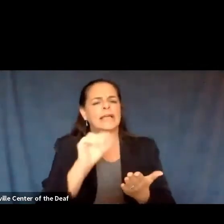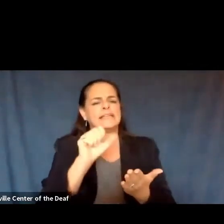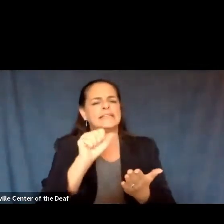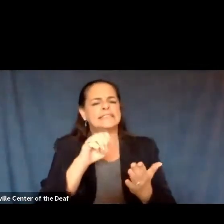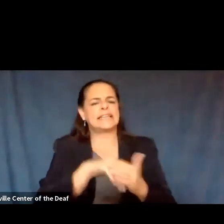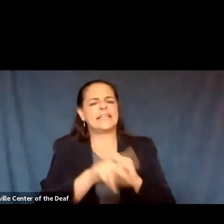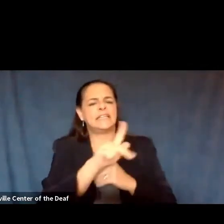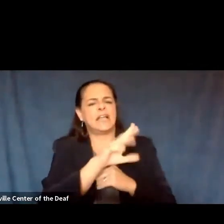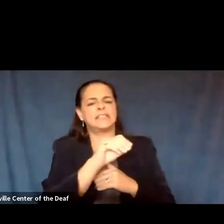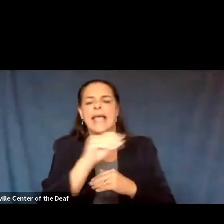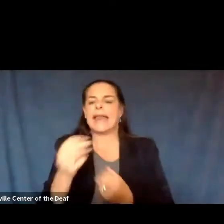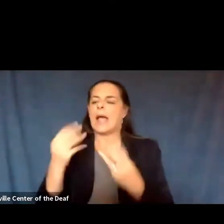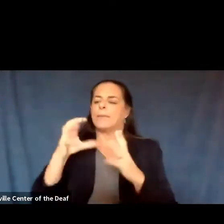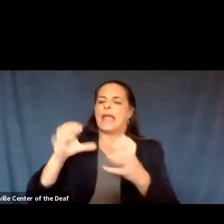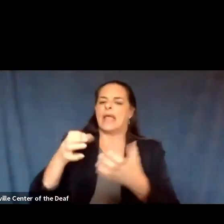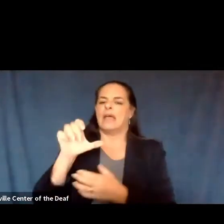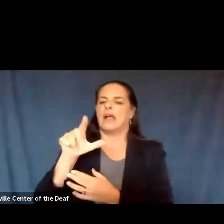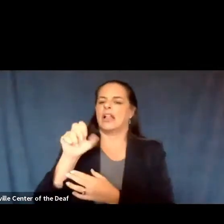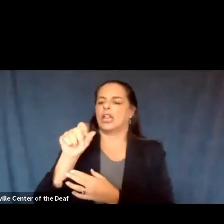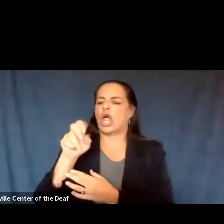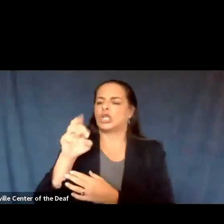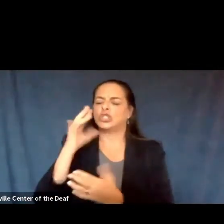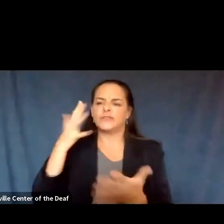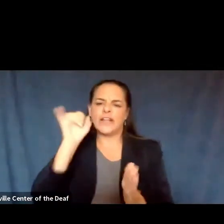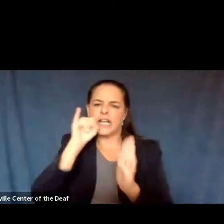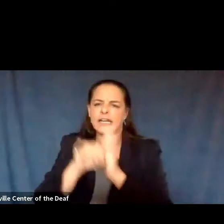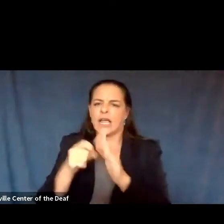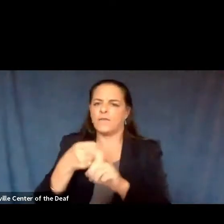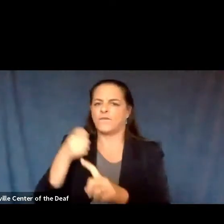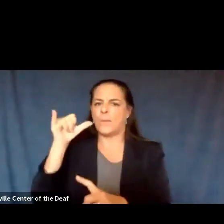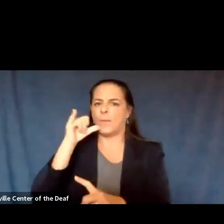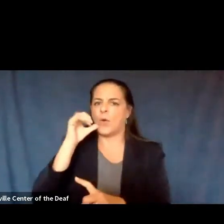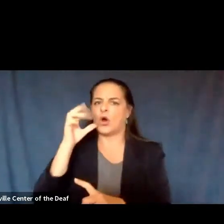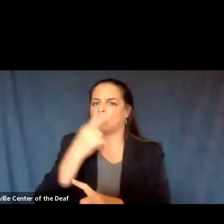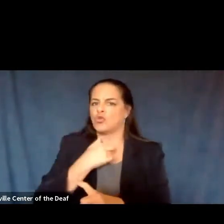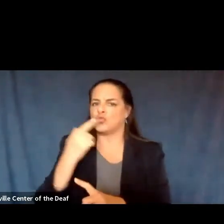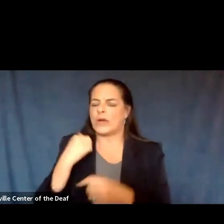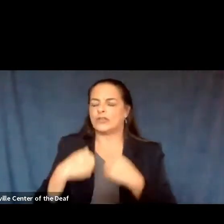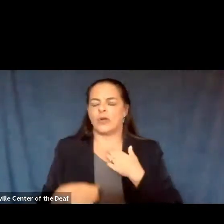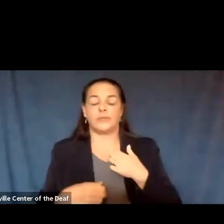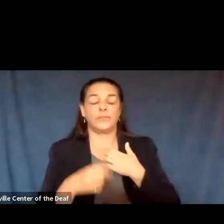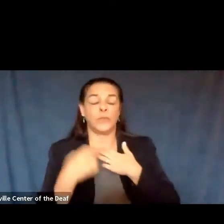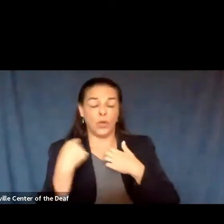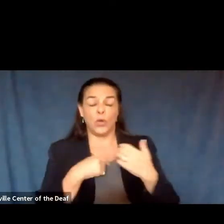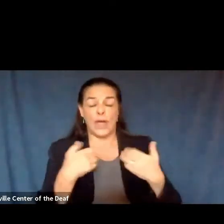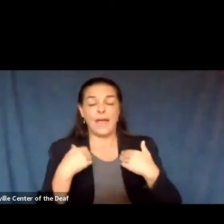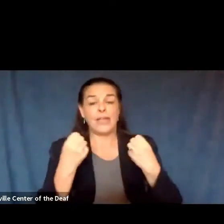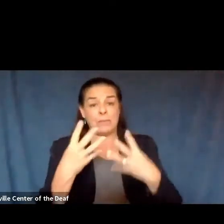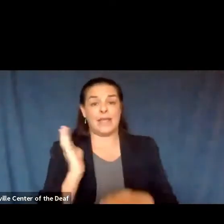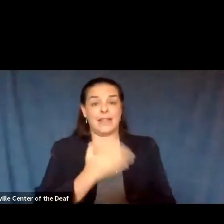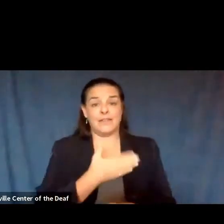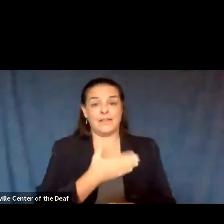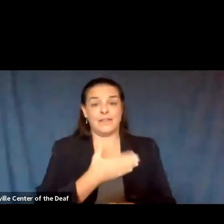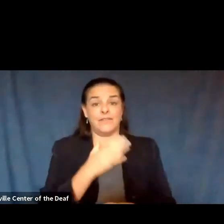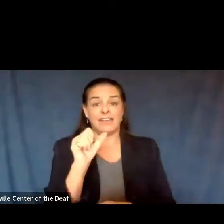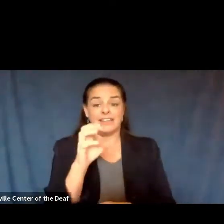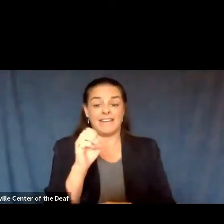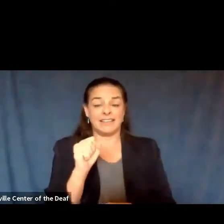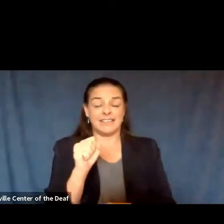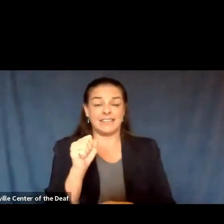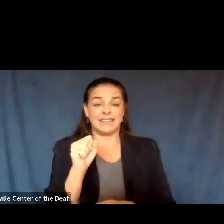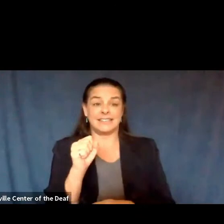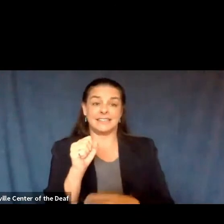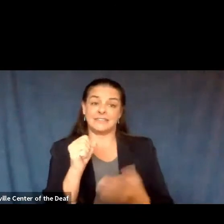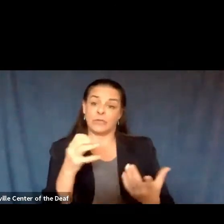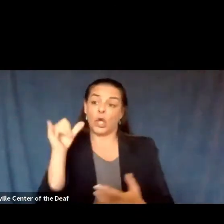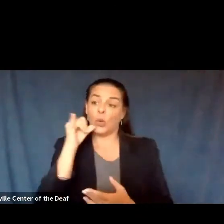many clusters have been identified from bars or restaurants? We have a lot of our cases. We're talking about and naming bars and